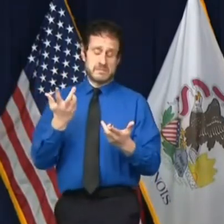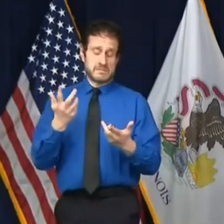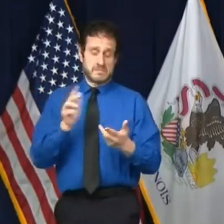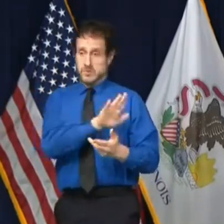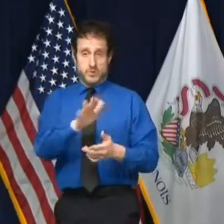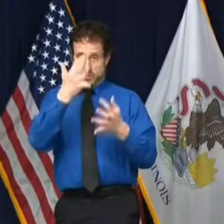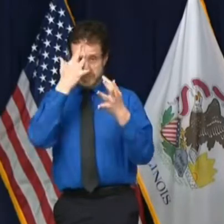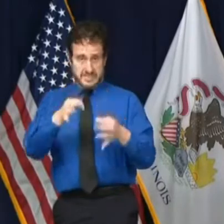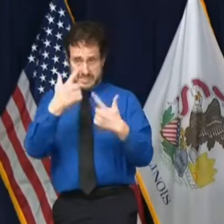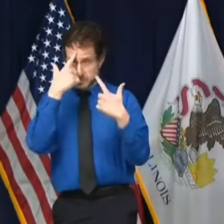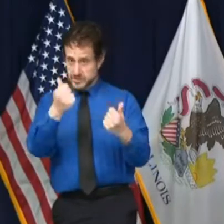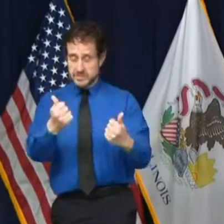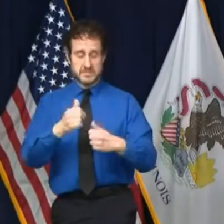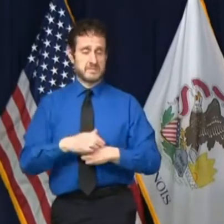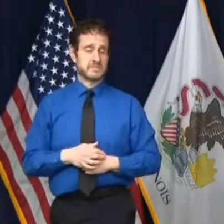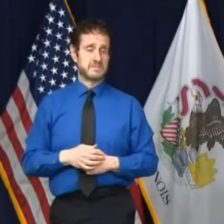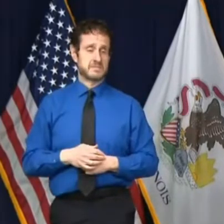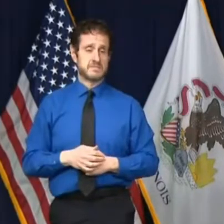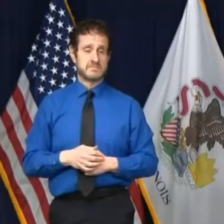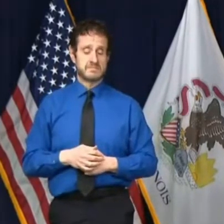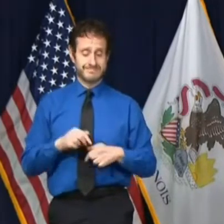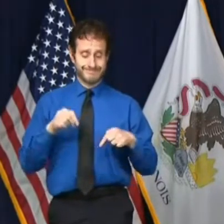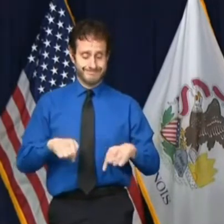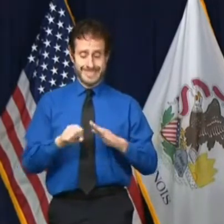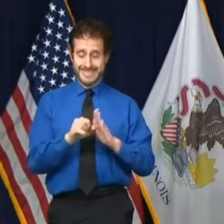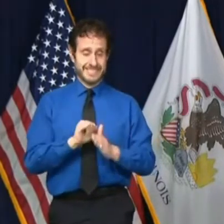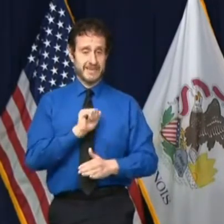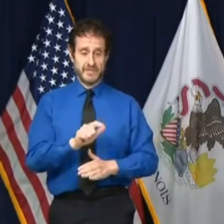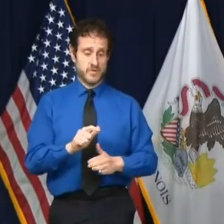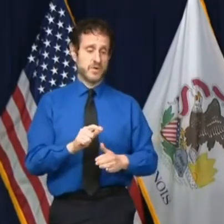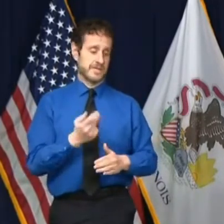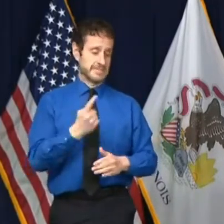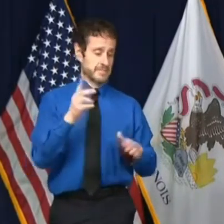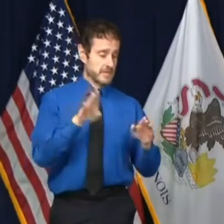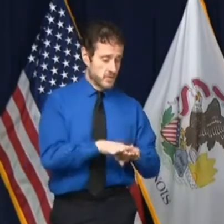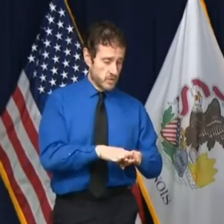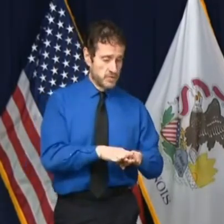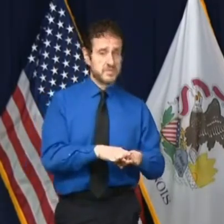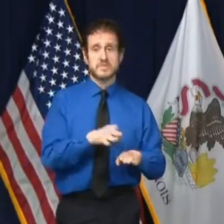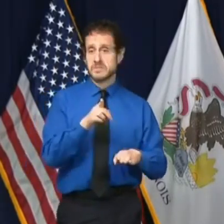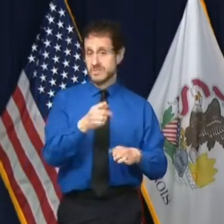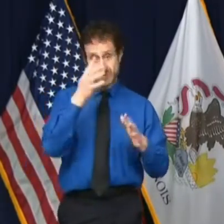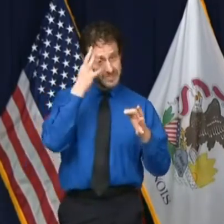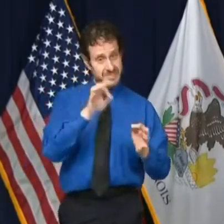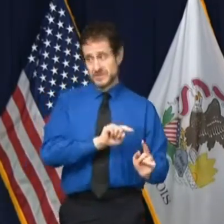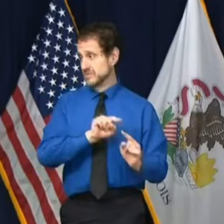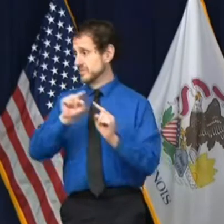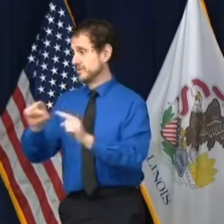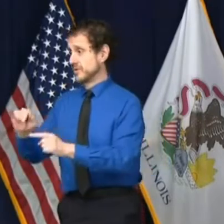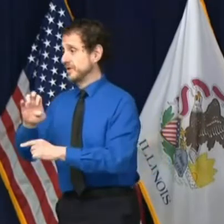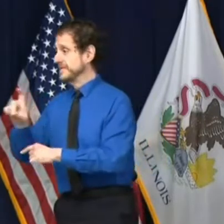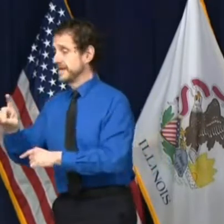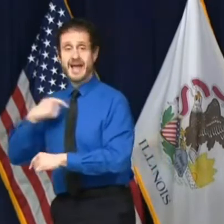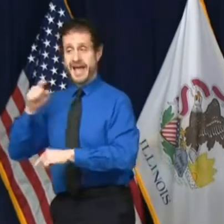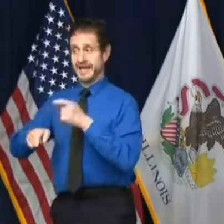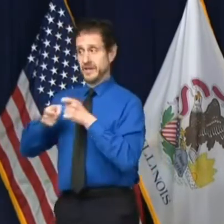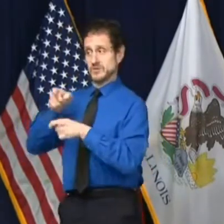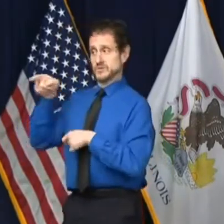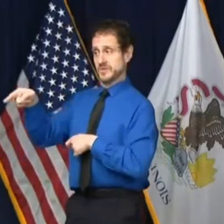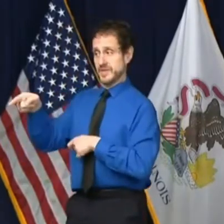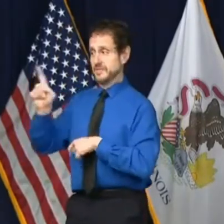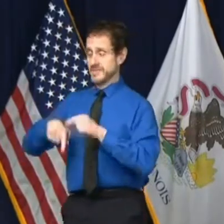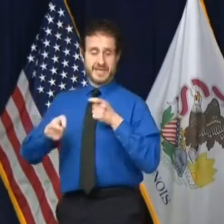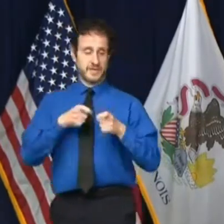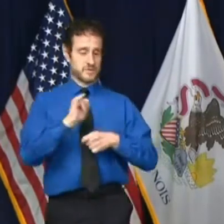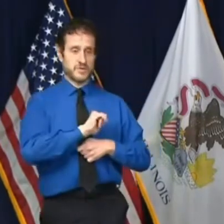want as they may leave the state. I don't control the state of Indiana and they don't control Illinois, but